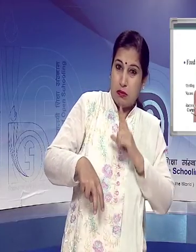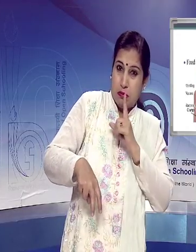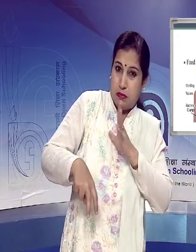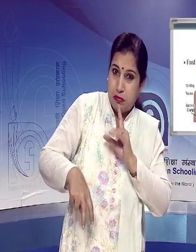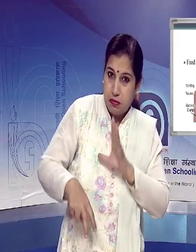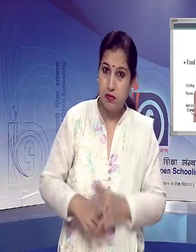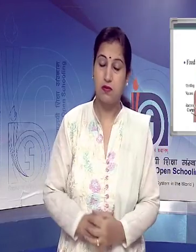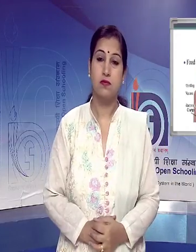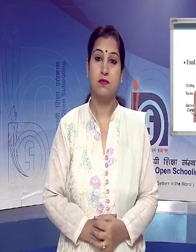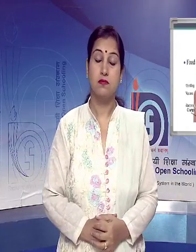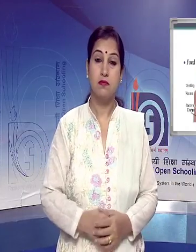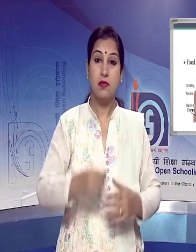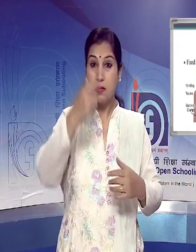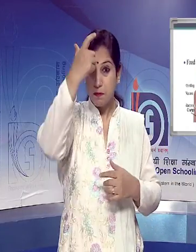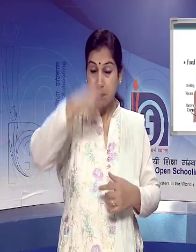Patient feels very thirsty.